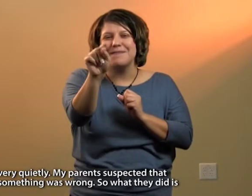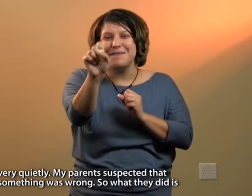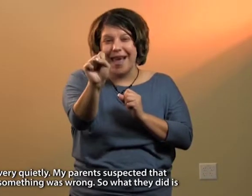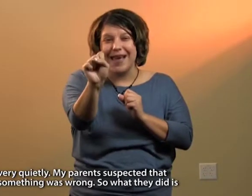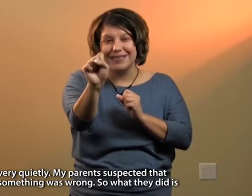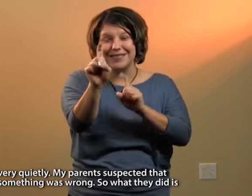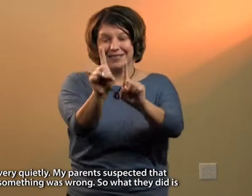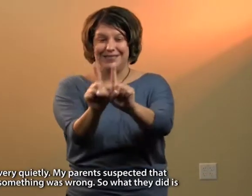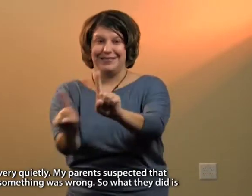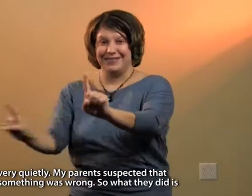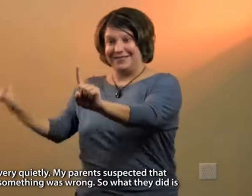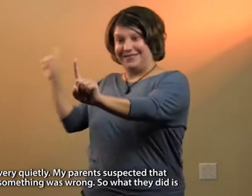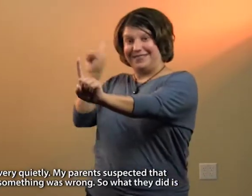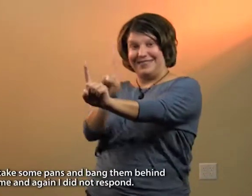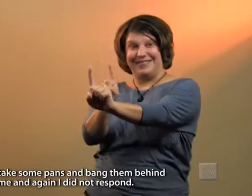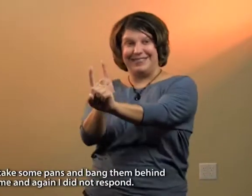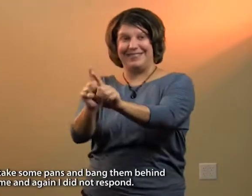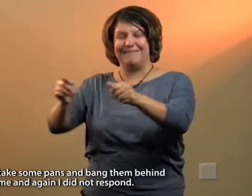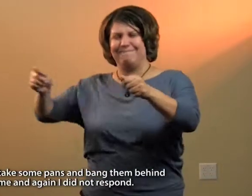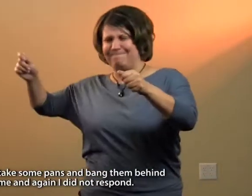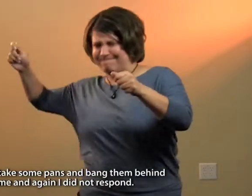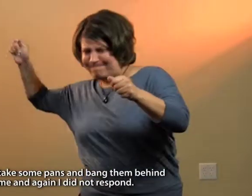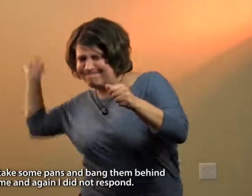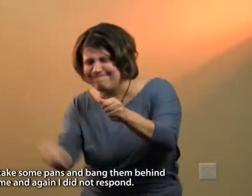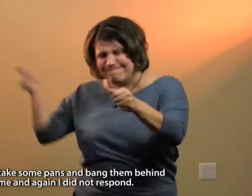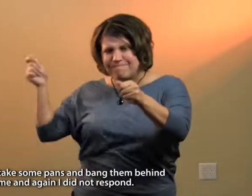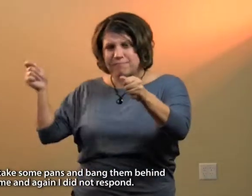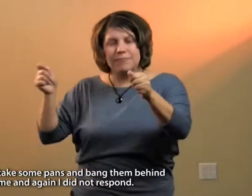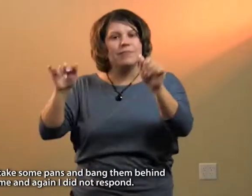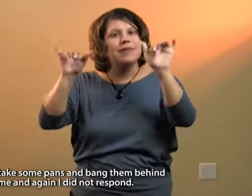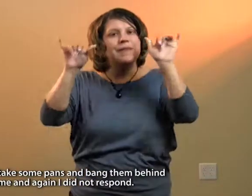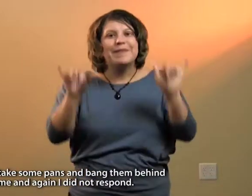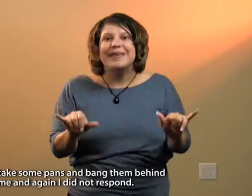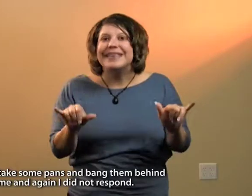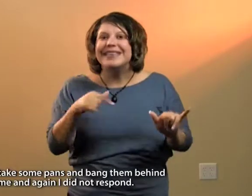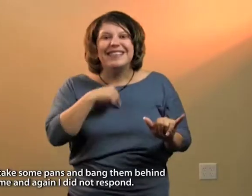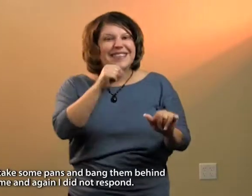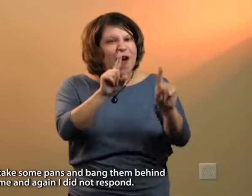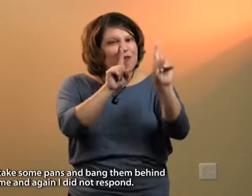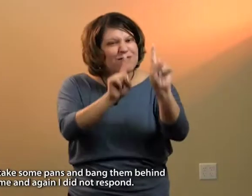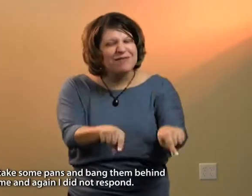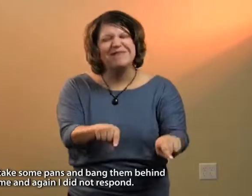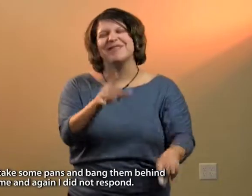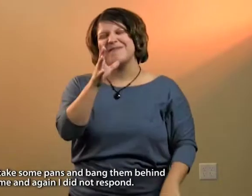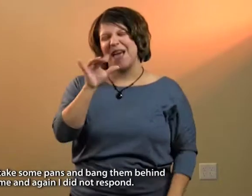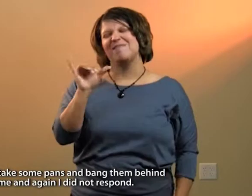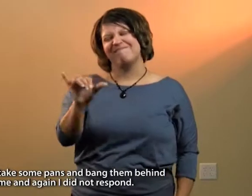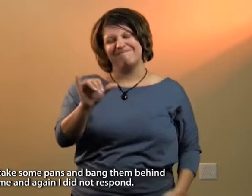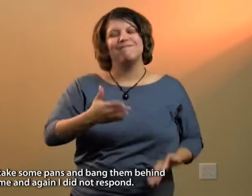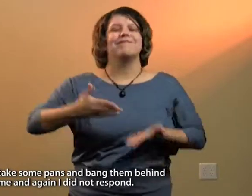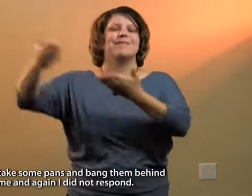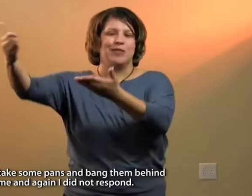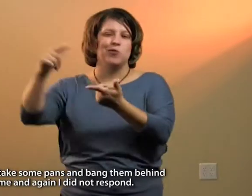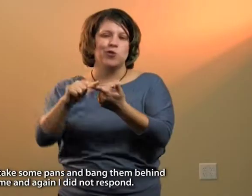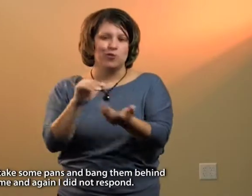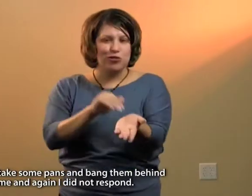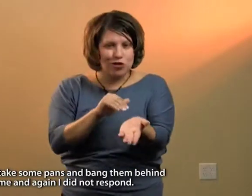So what they did is take some pants and bang them behind me And again, I did not respond